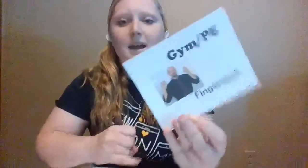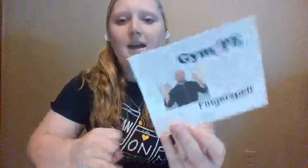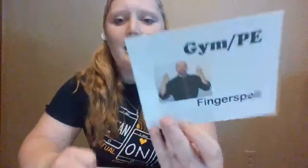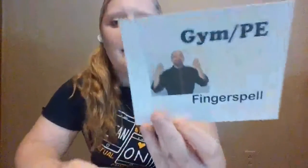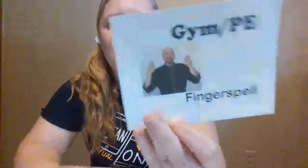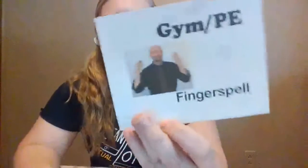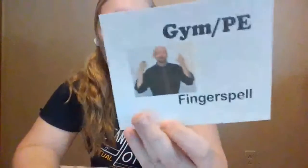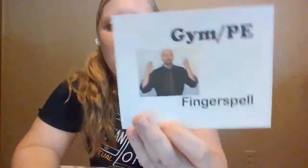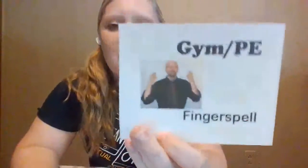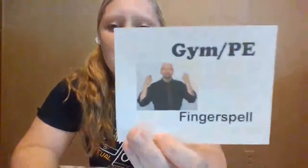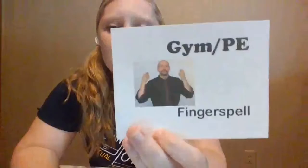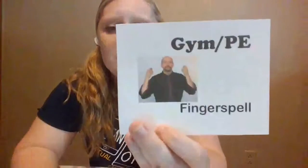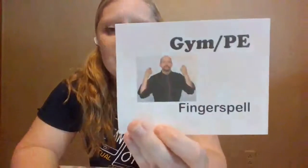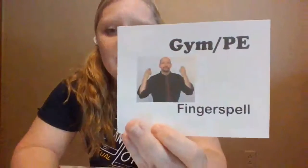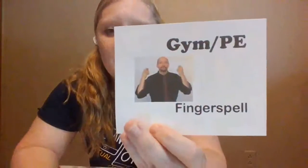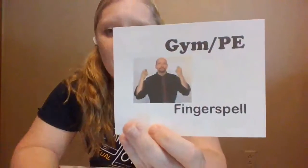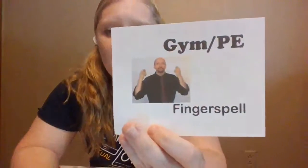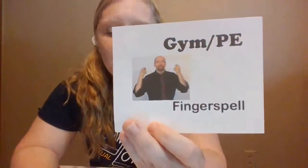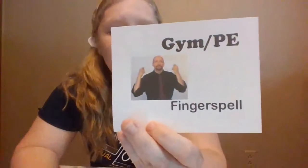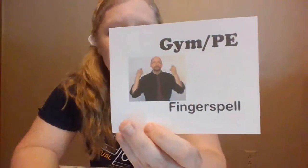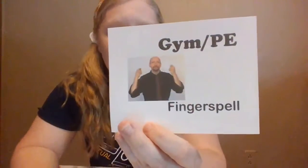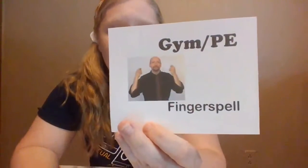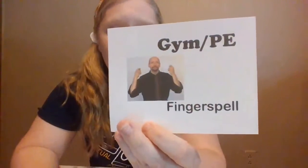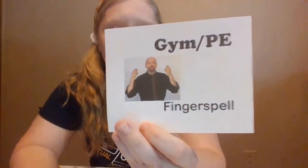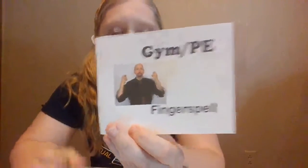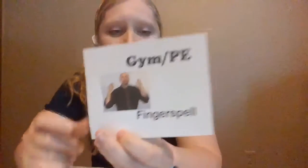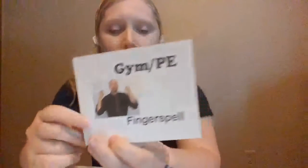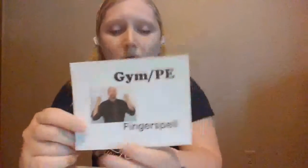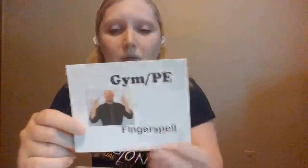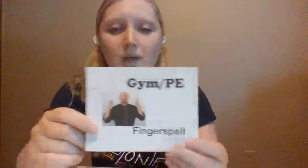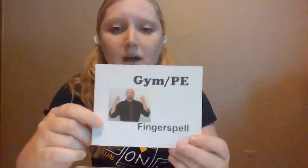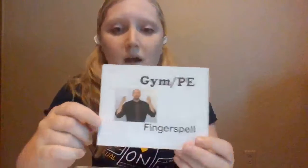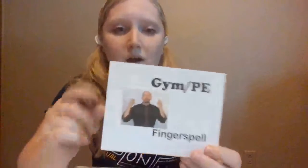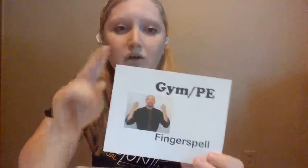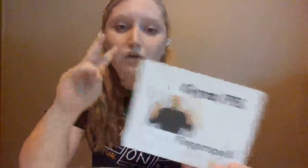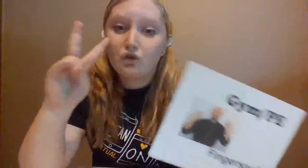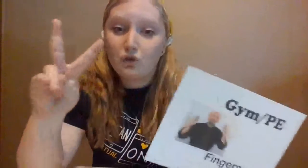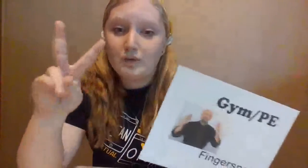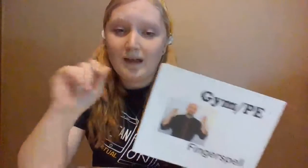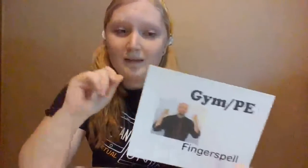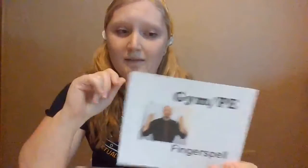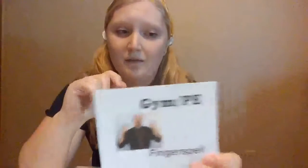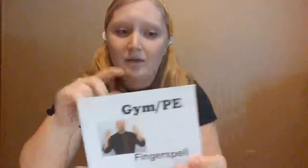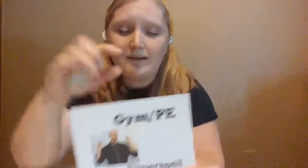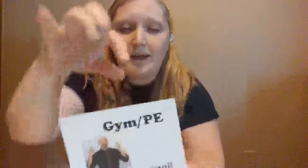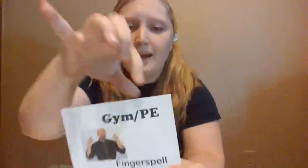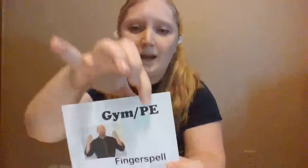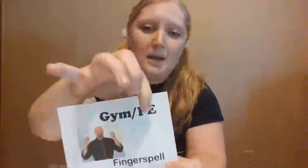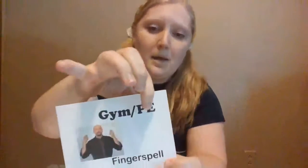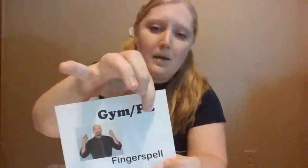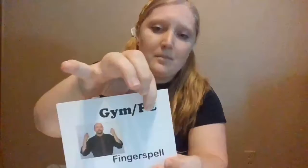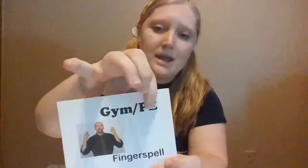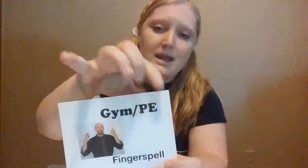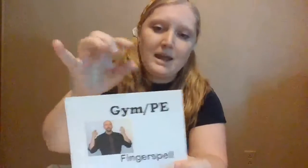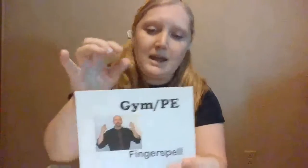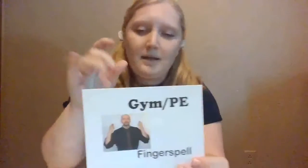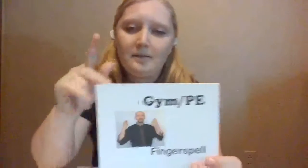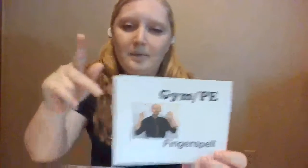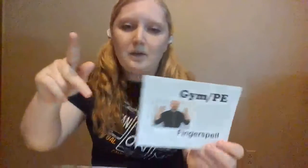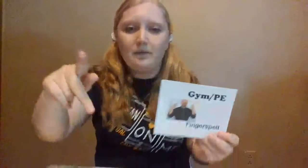sign is gym or PE. So there are two signs. So if you're signing PE, you would